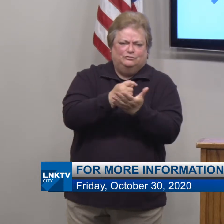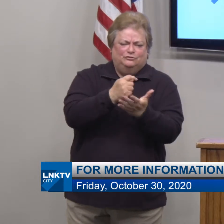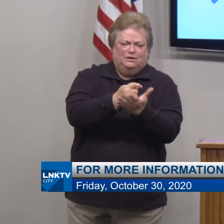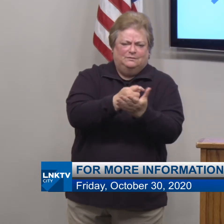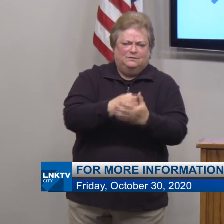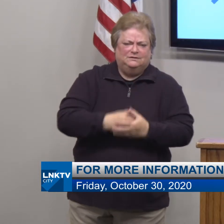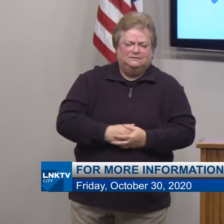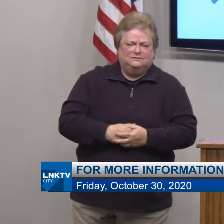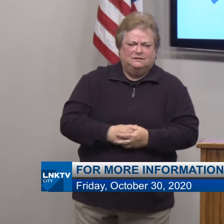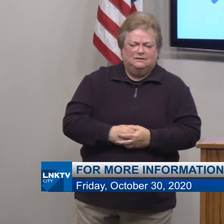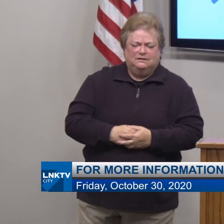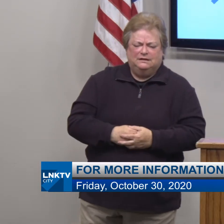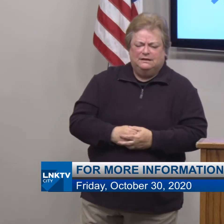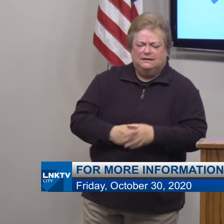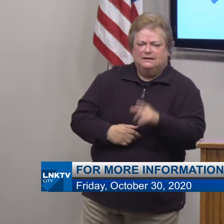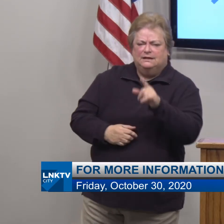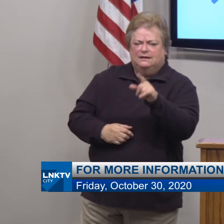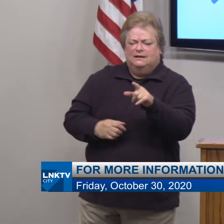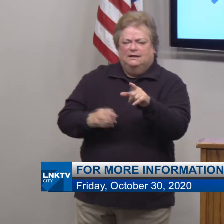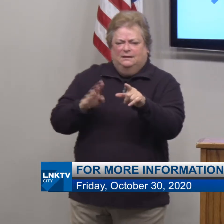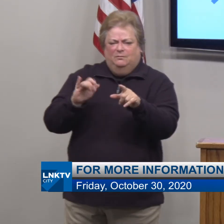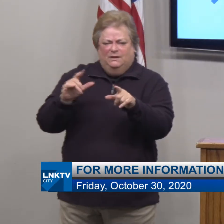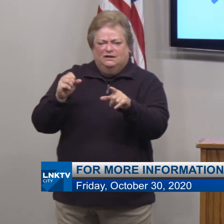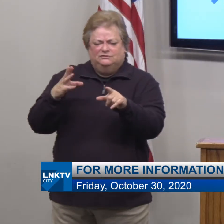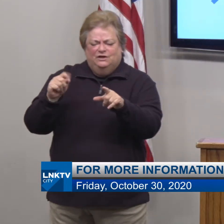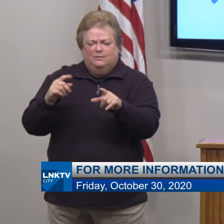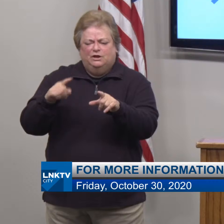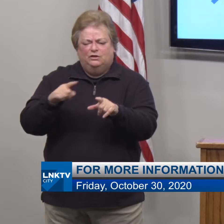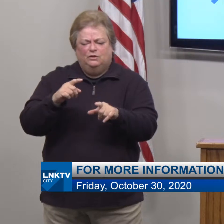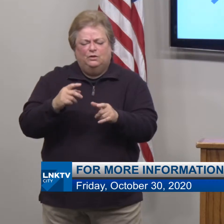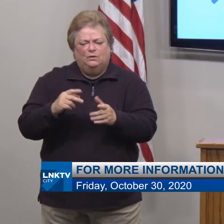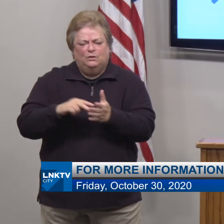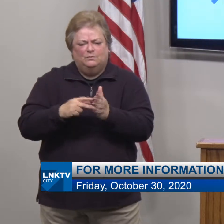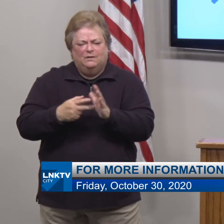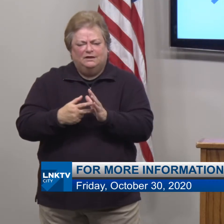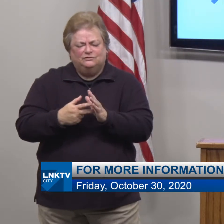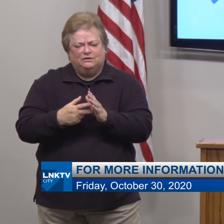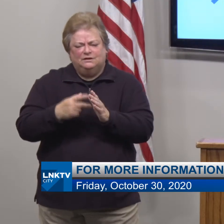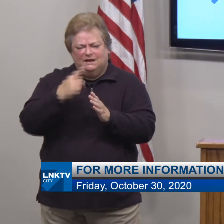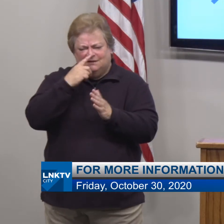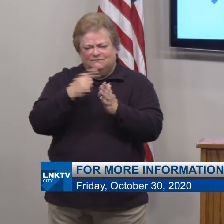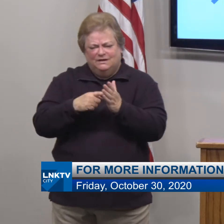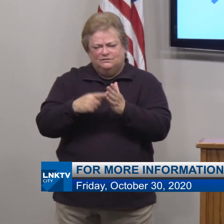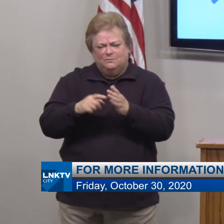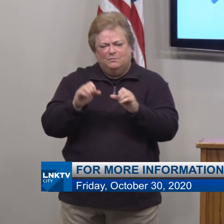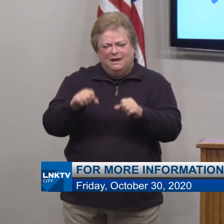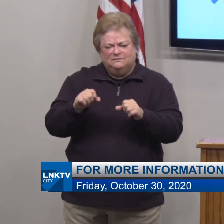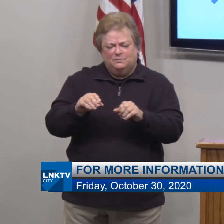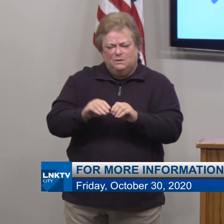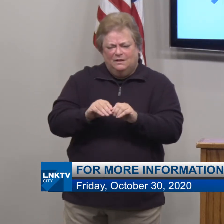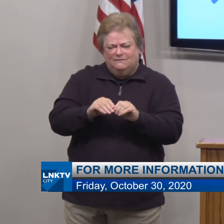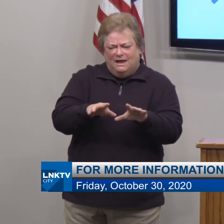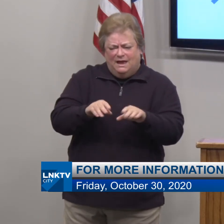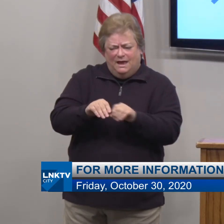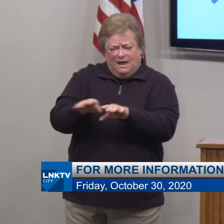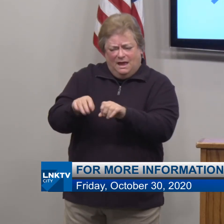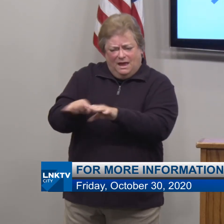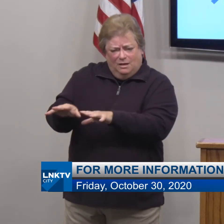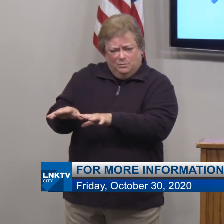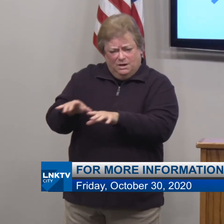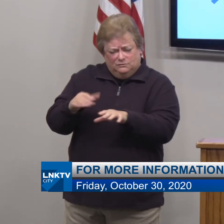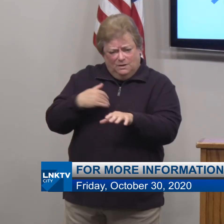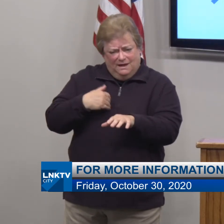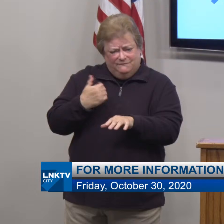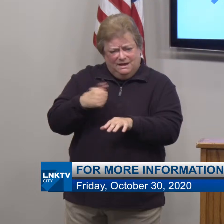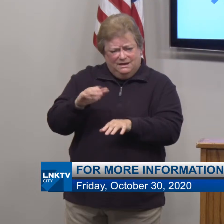You had mentioned last week investigations involving possible outbreaks. Did you have any update on